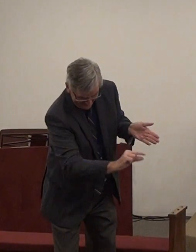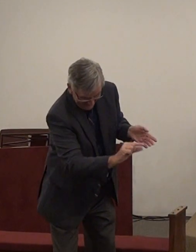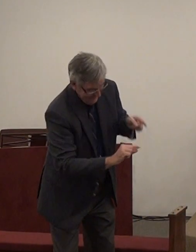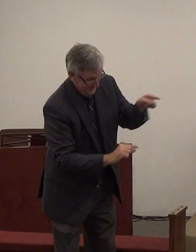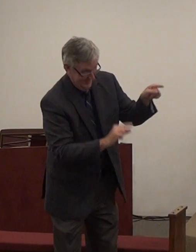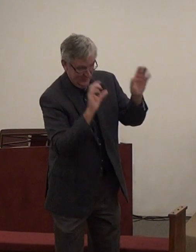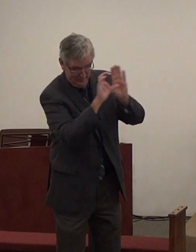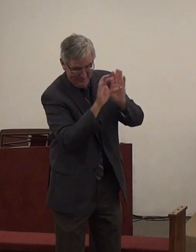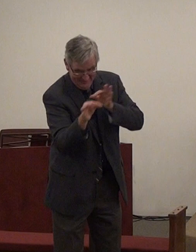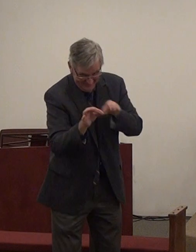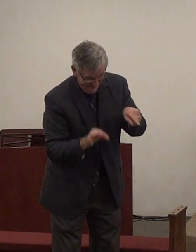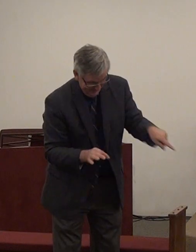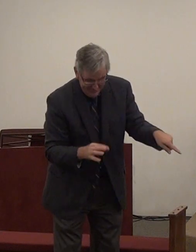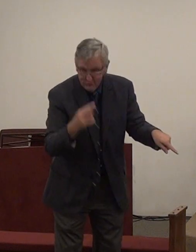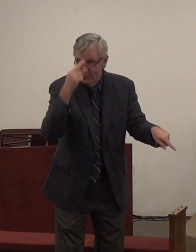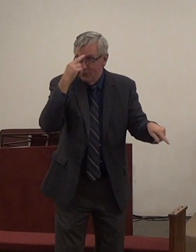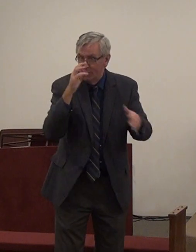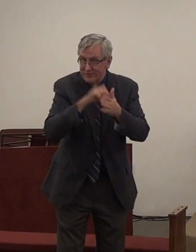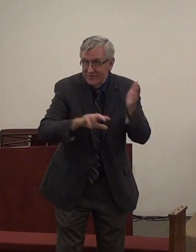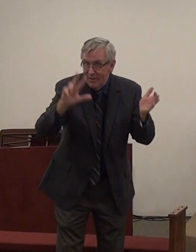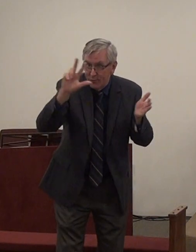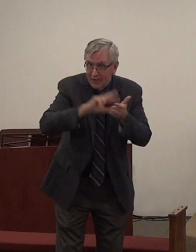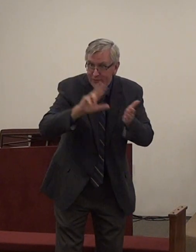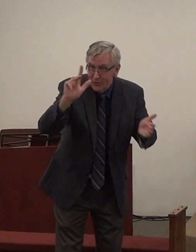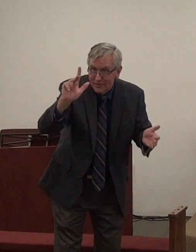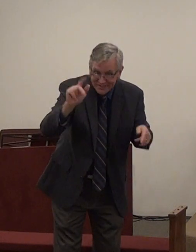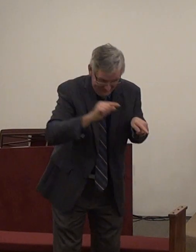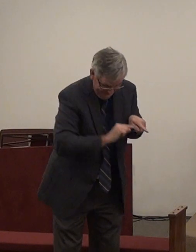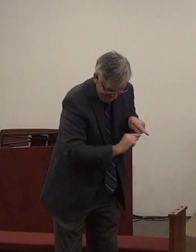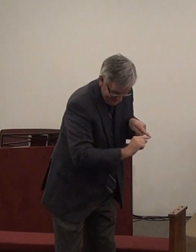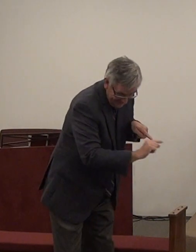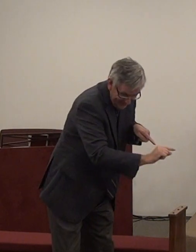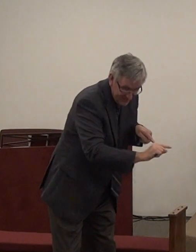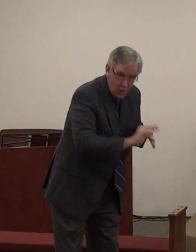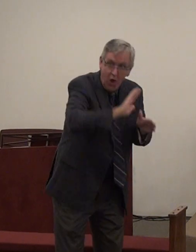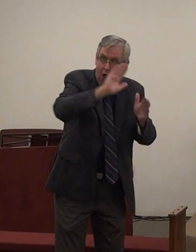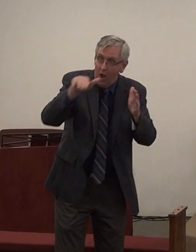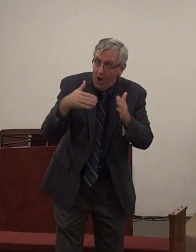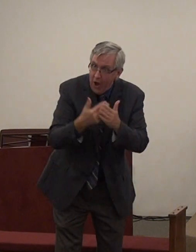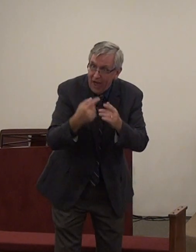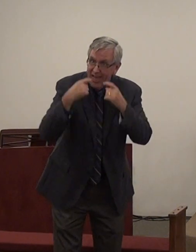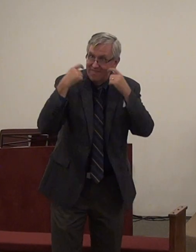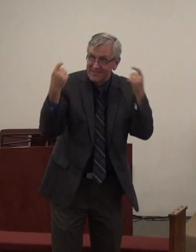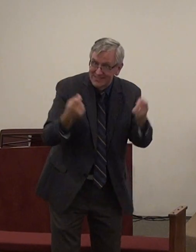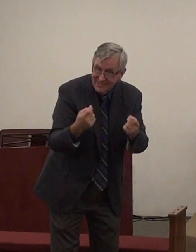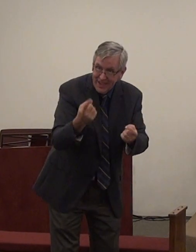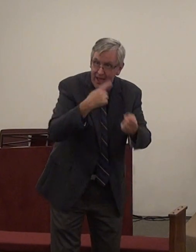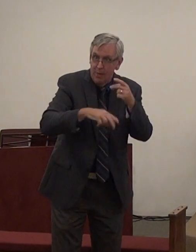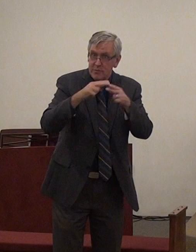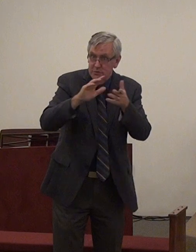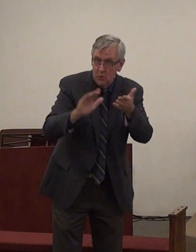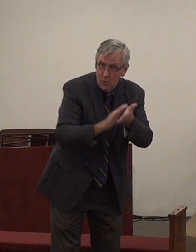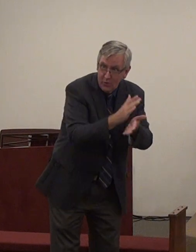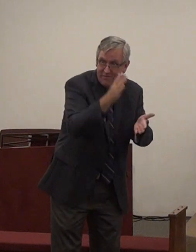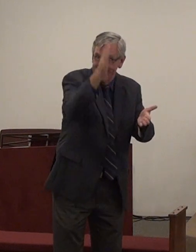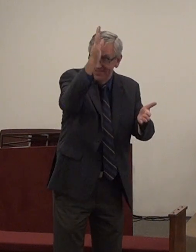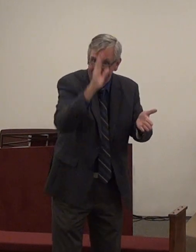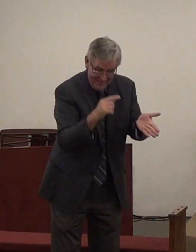started sharing verses with her and showing her pictures. And he told her Romans chapter 3, verse 23, for all have sinned and come short